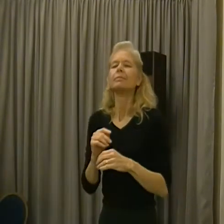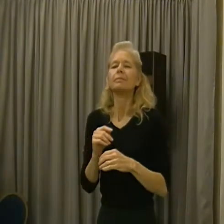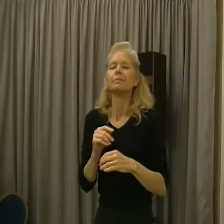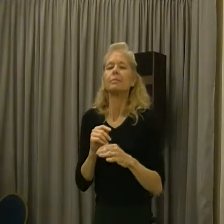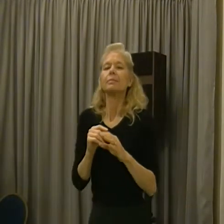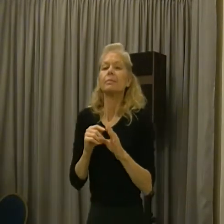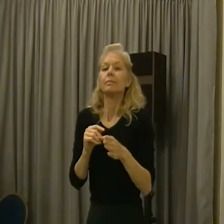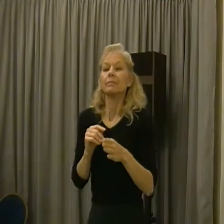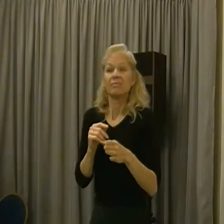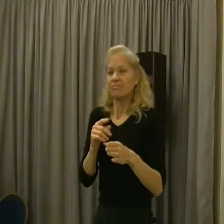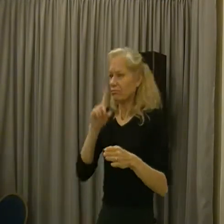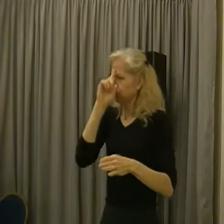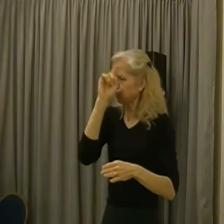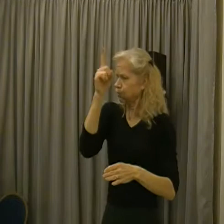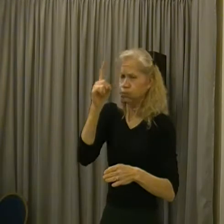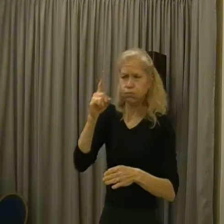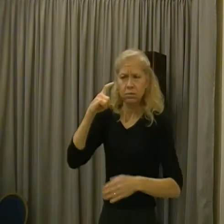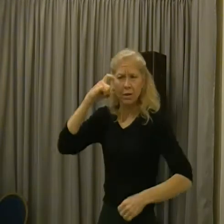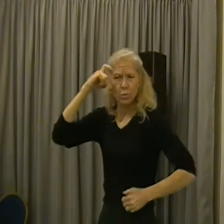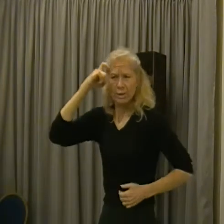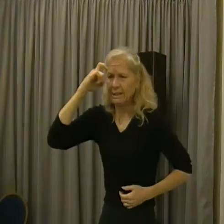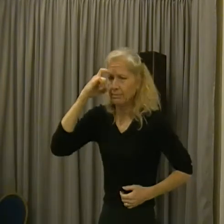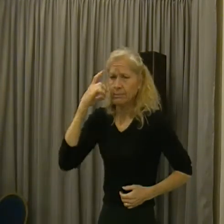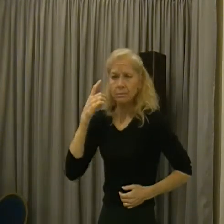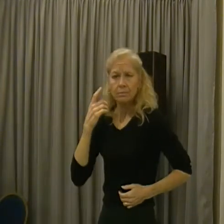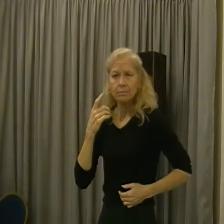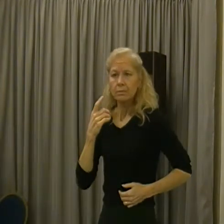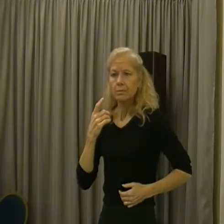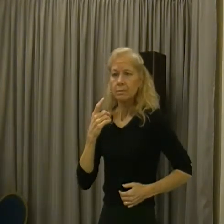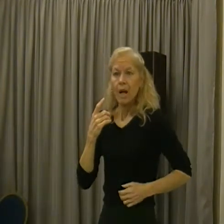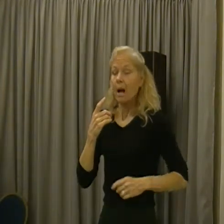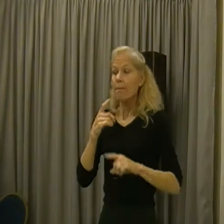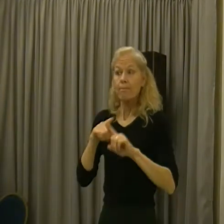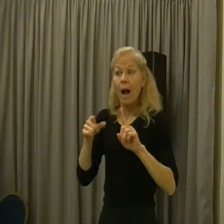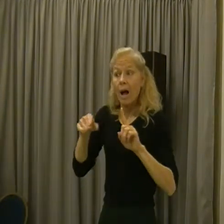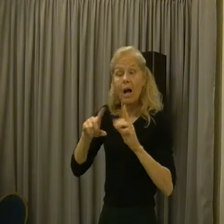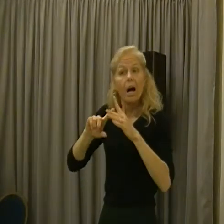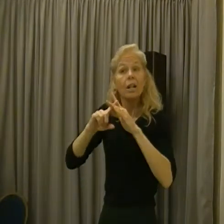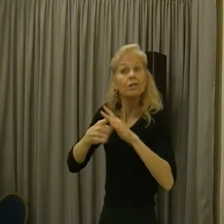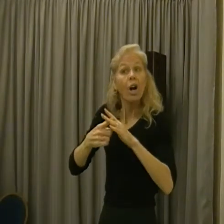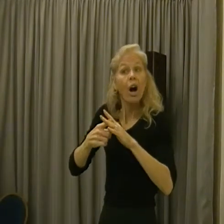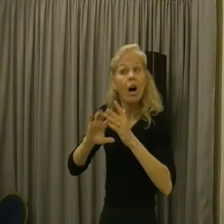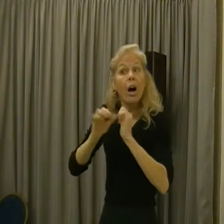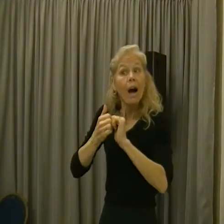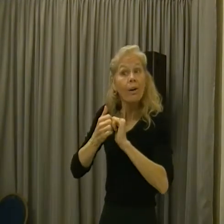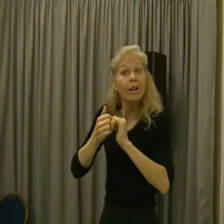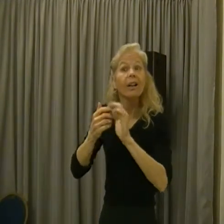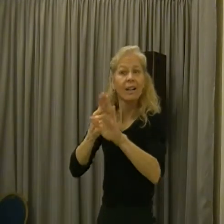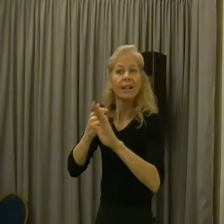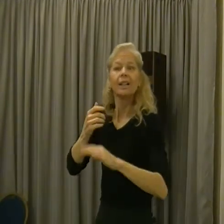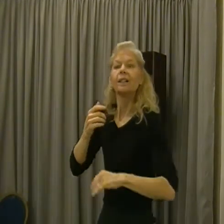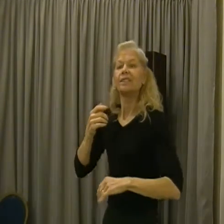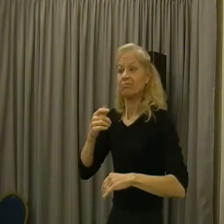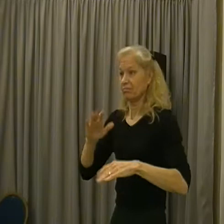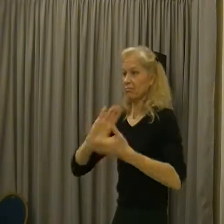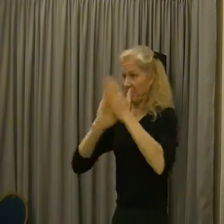by myself? He had no trust in himself. And God gave him what? Wisdom and